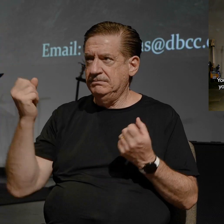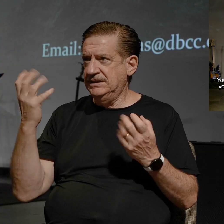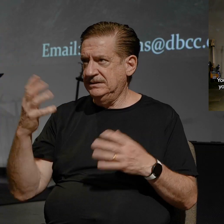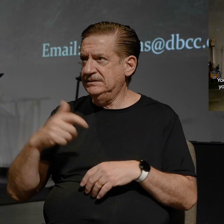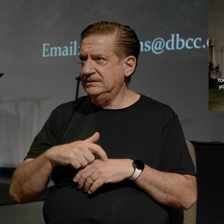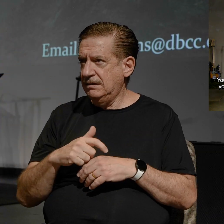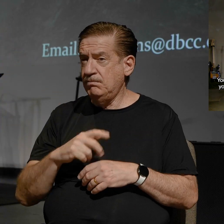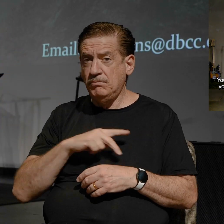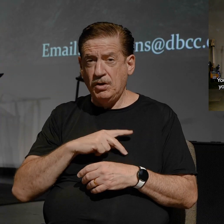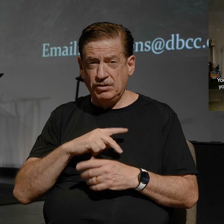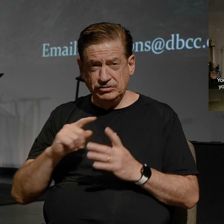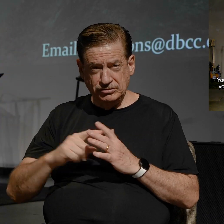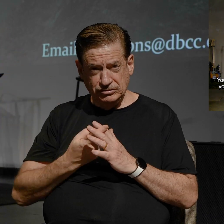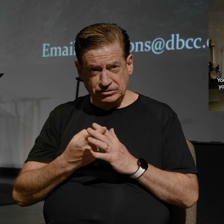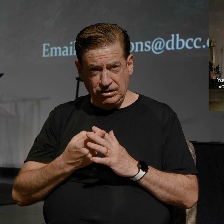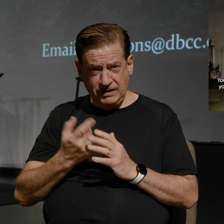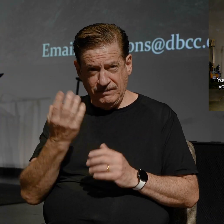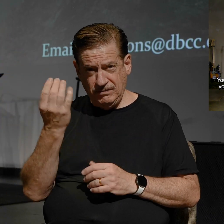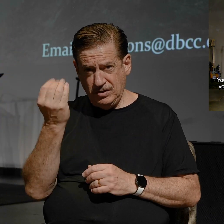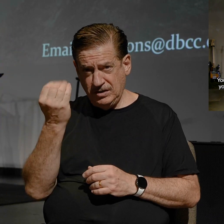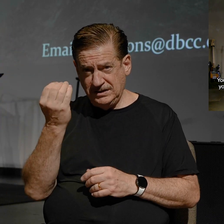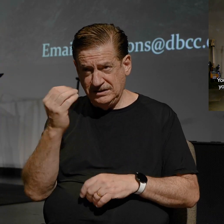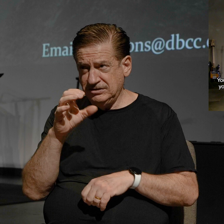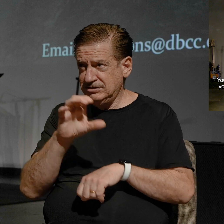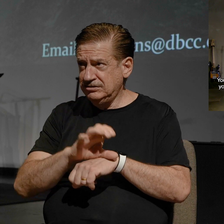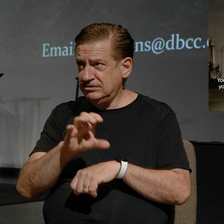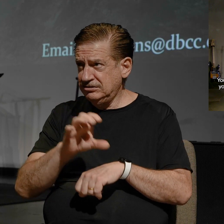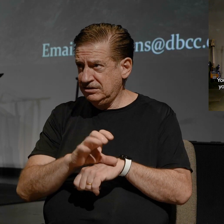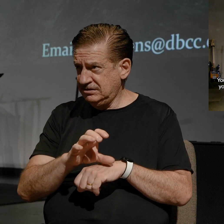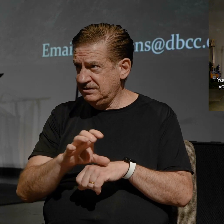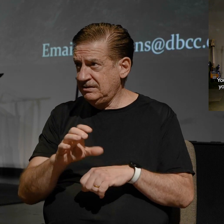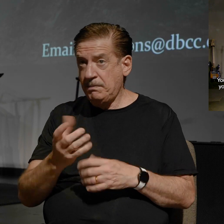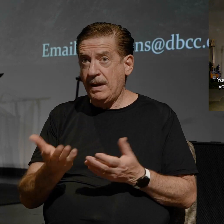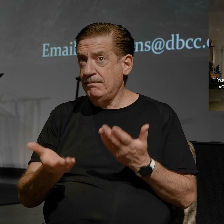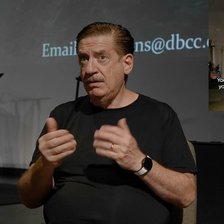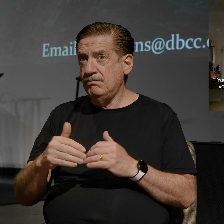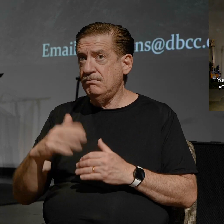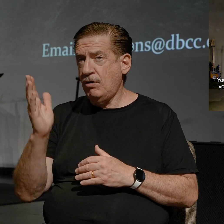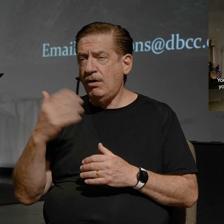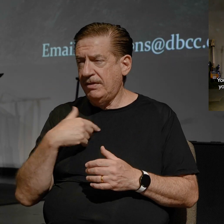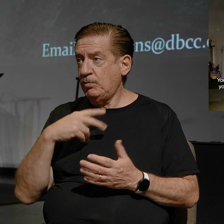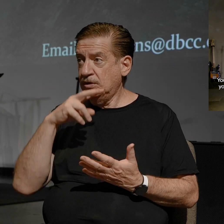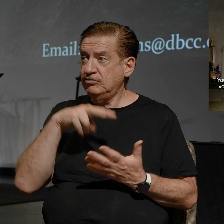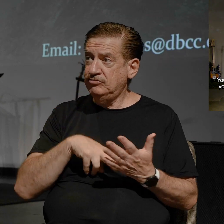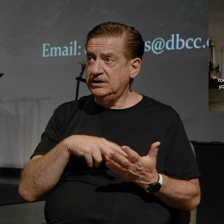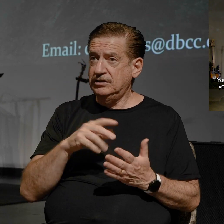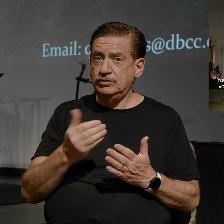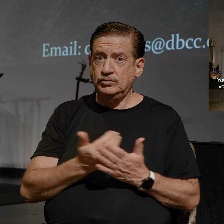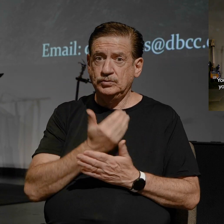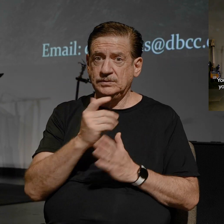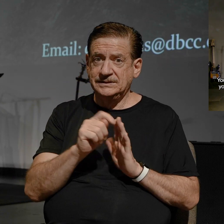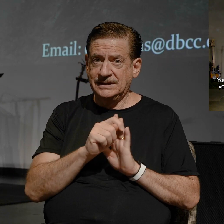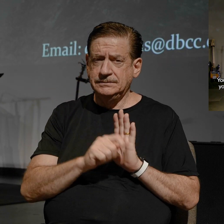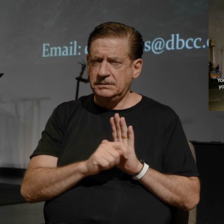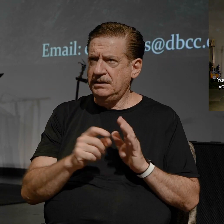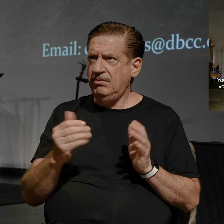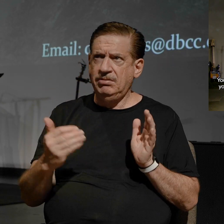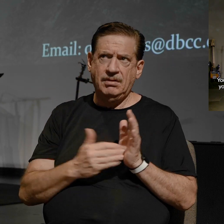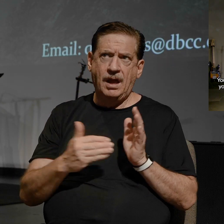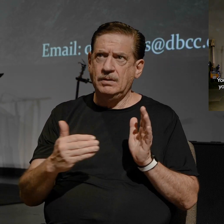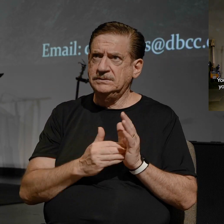probably started at least 14 churches during his time, maybe more, at least 14 that we can read of in the New Testament. Thousands of